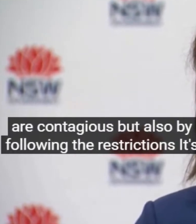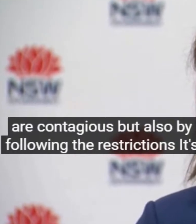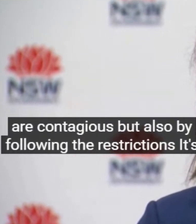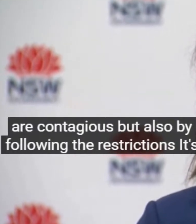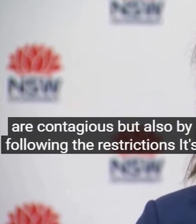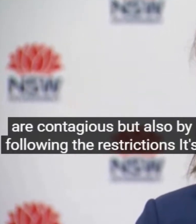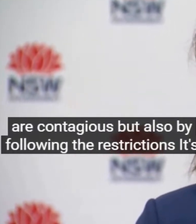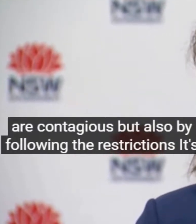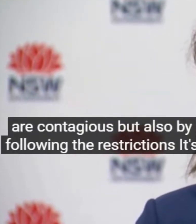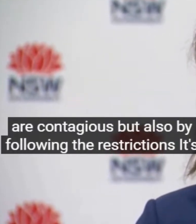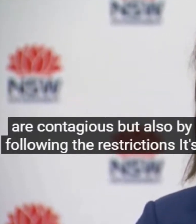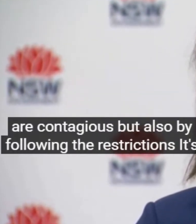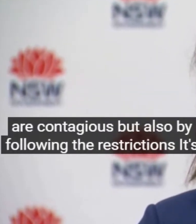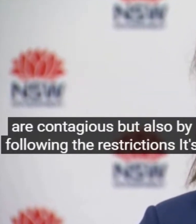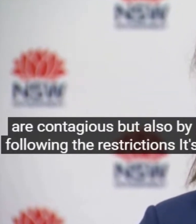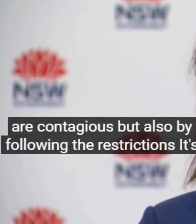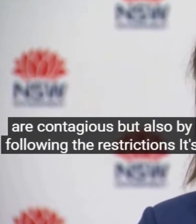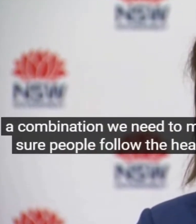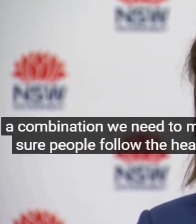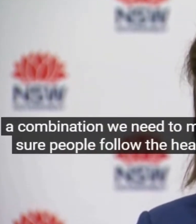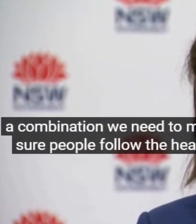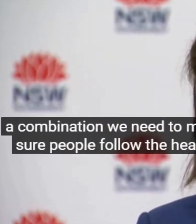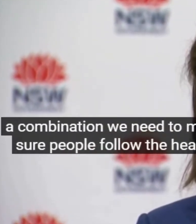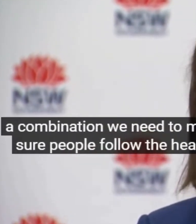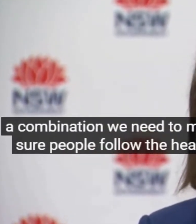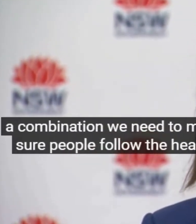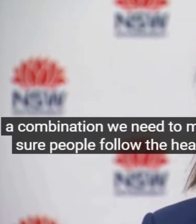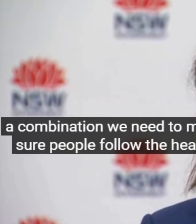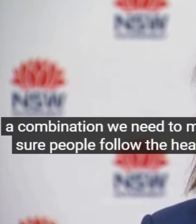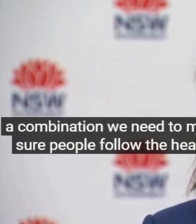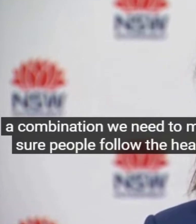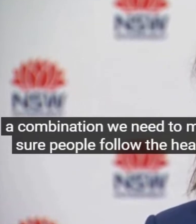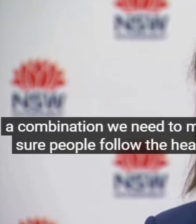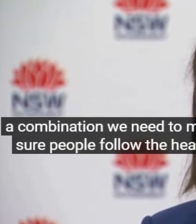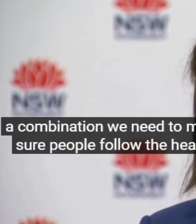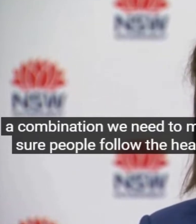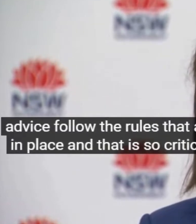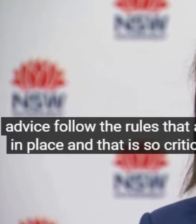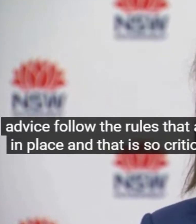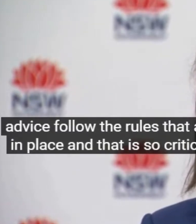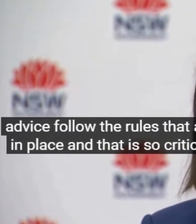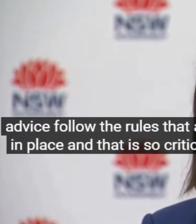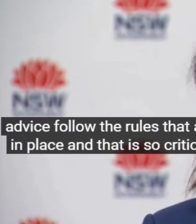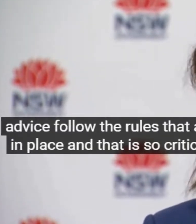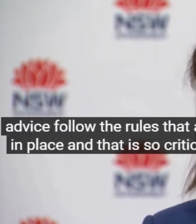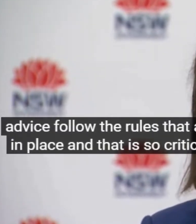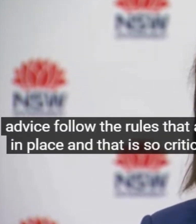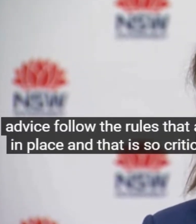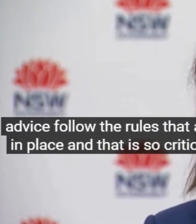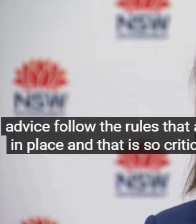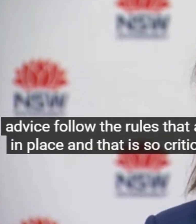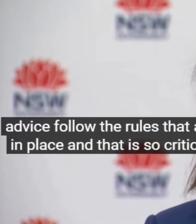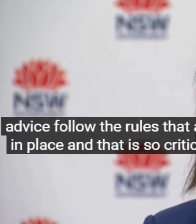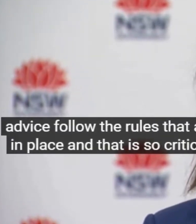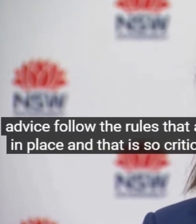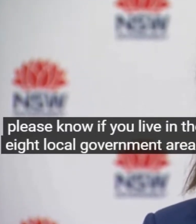critical. Please know, if you live in those 8 local government areas of concern or any suburbs in that area, don't go outside the house unless you